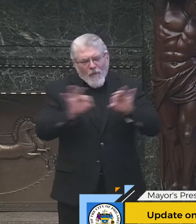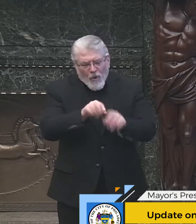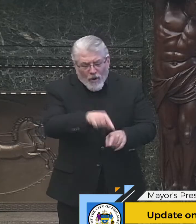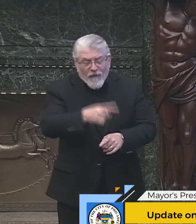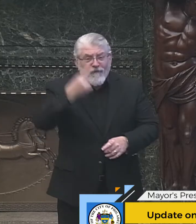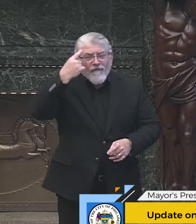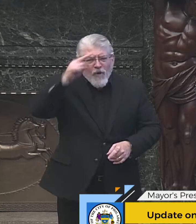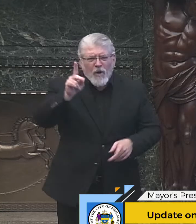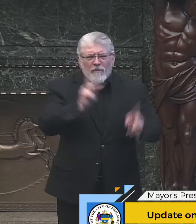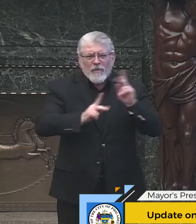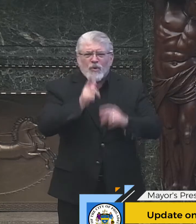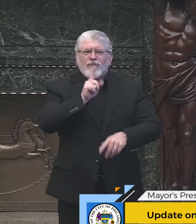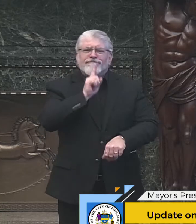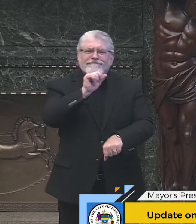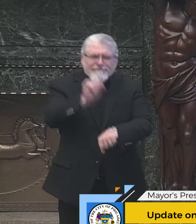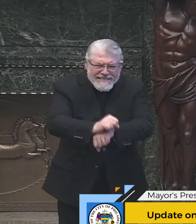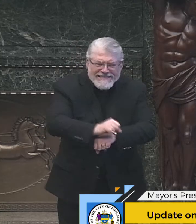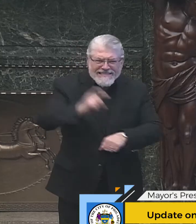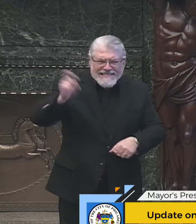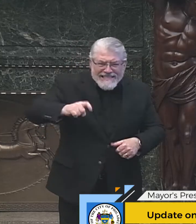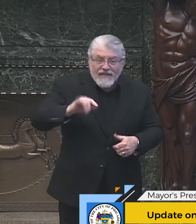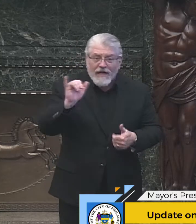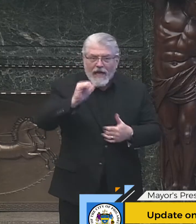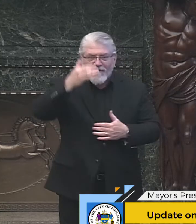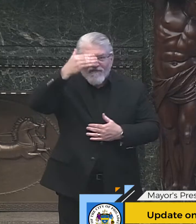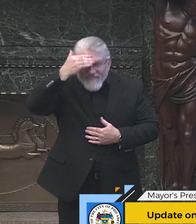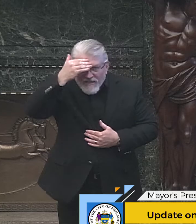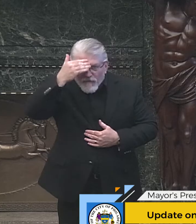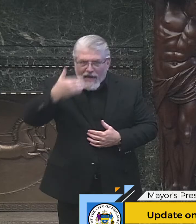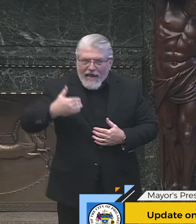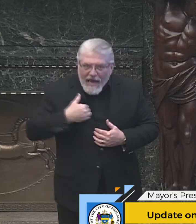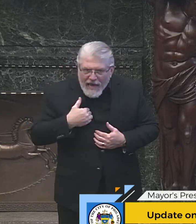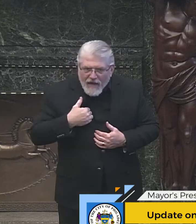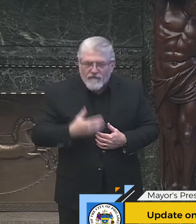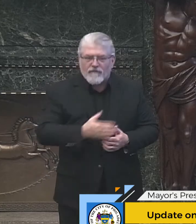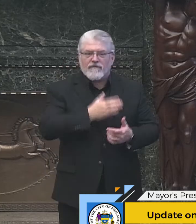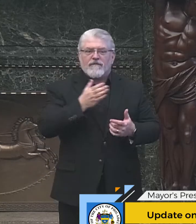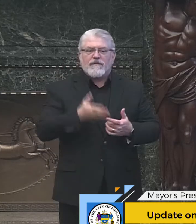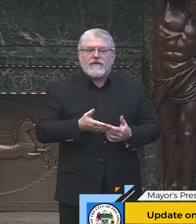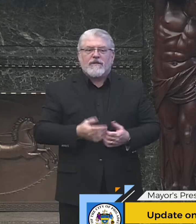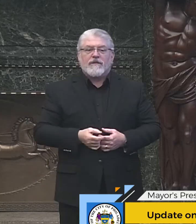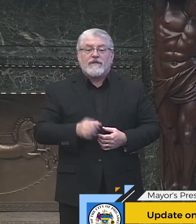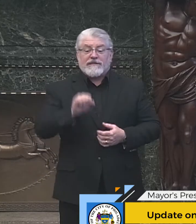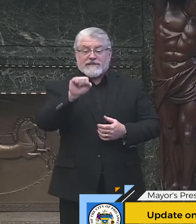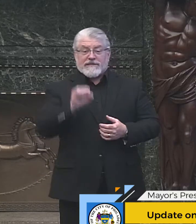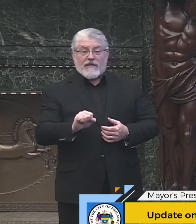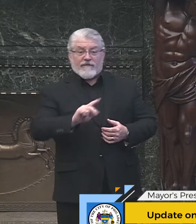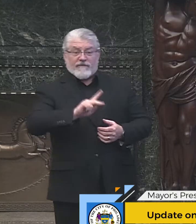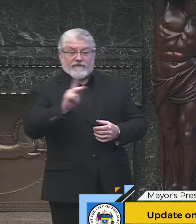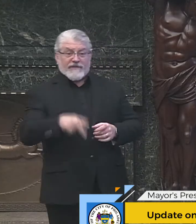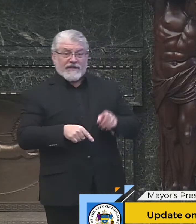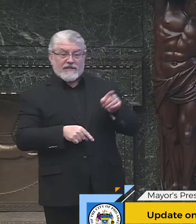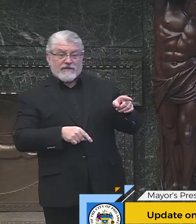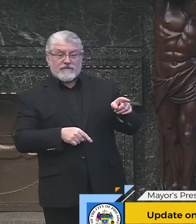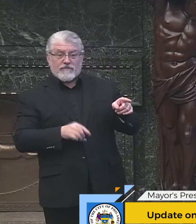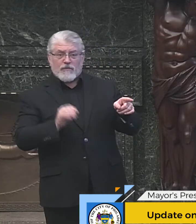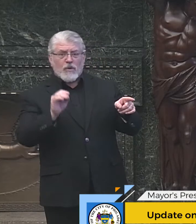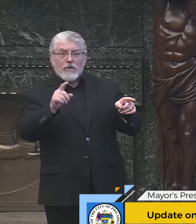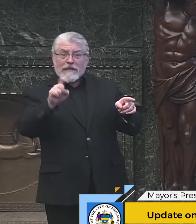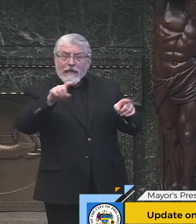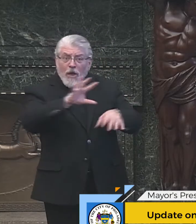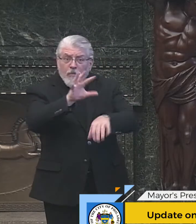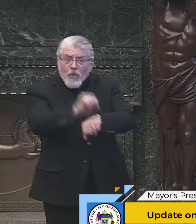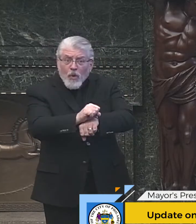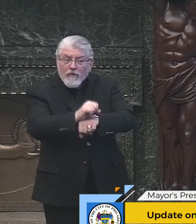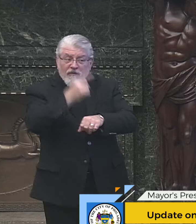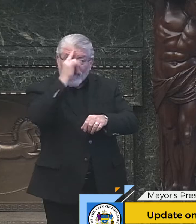site, you don't need an appointment. There's no cost, but bring your driver's license and bring your health insurance card if you have one. That just